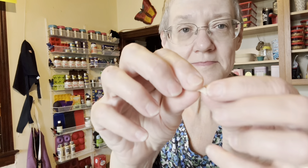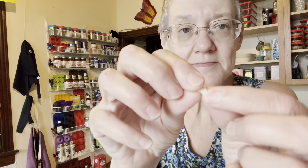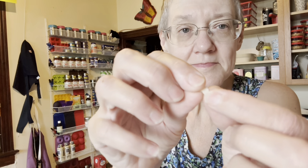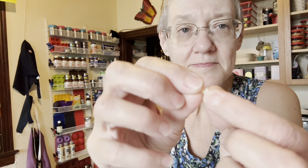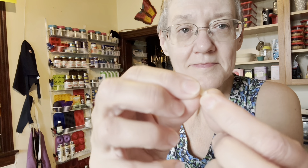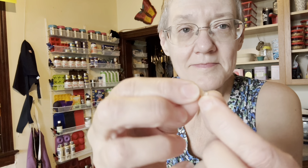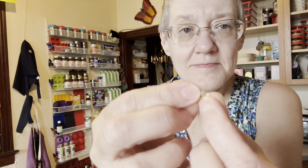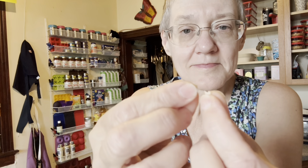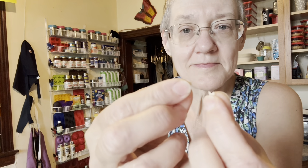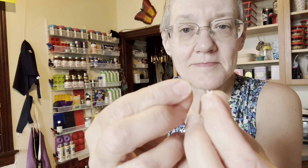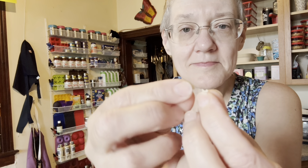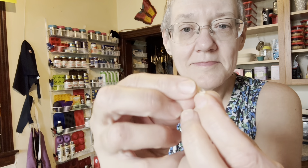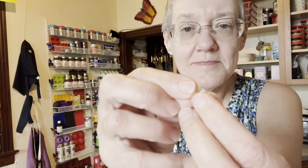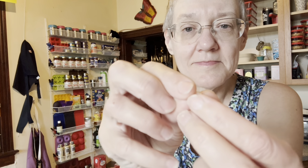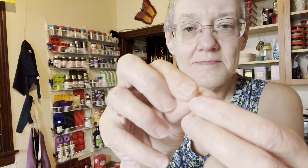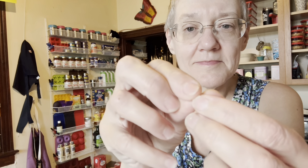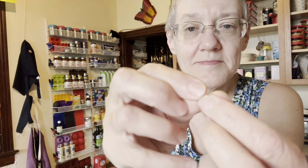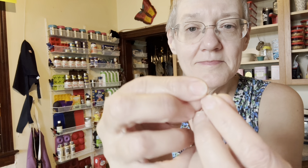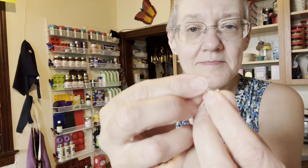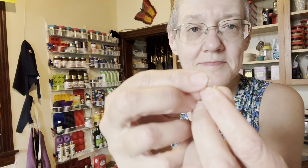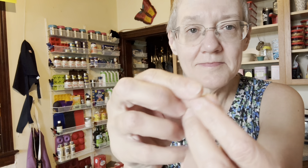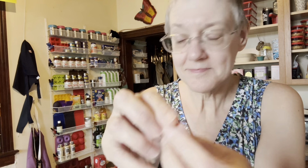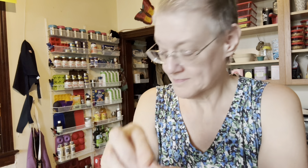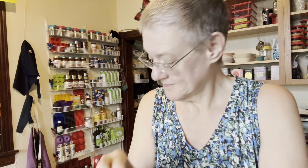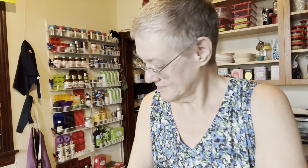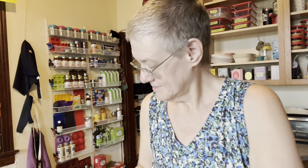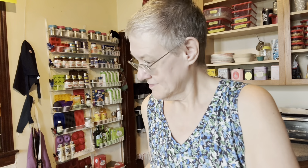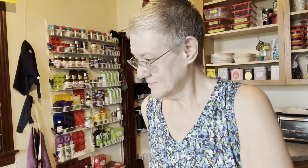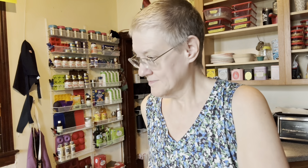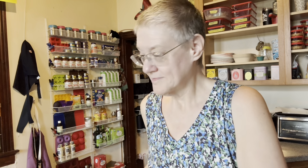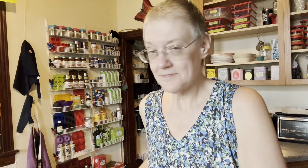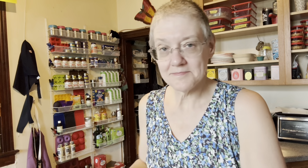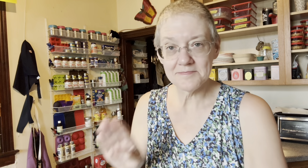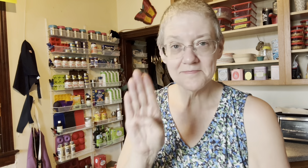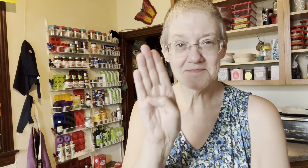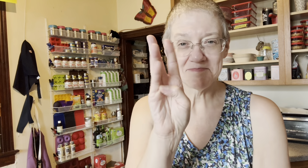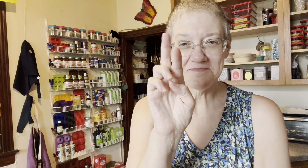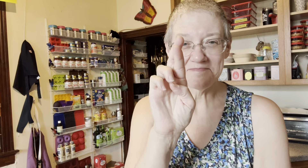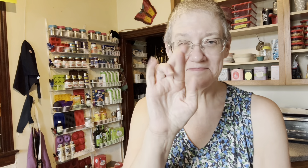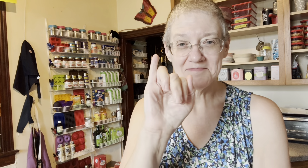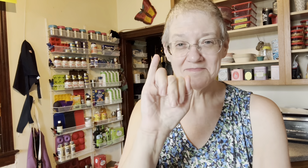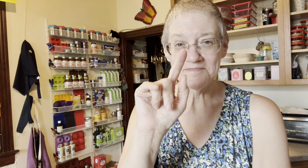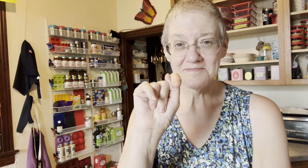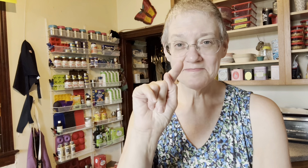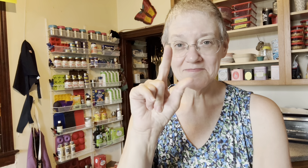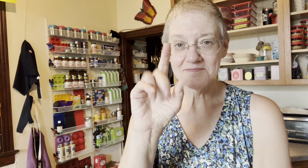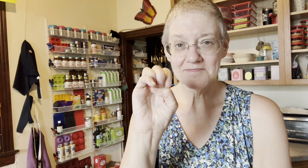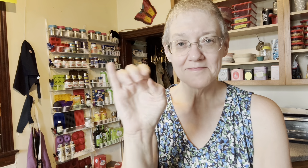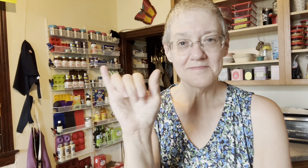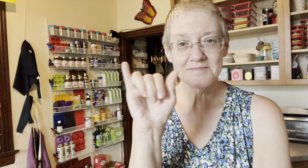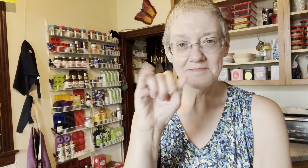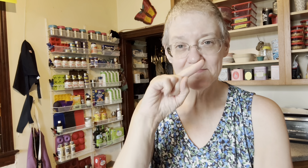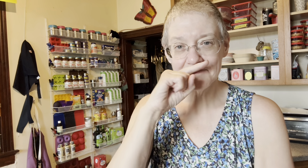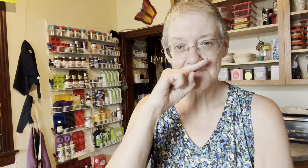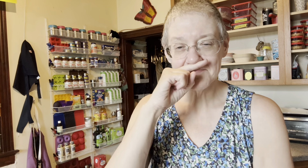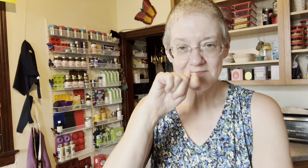I don't know if you can tell, but they're kind of brittle. They're brittle like a corn tortilla, but they're made